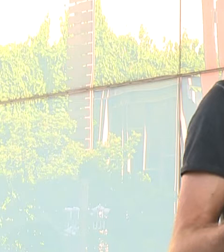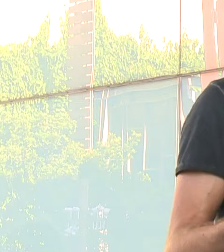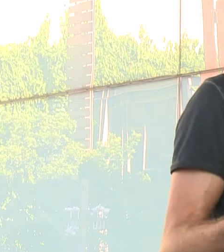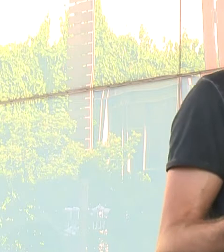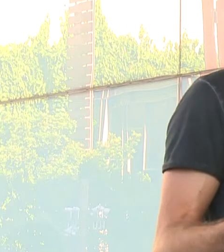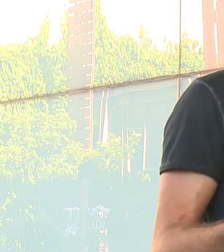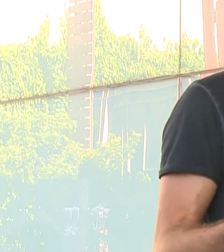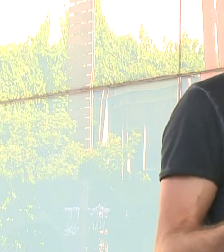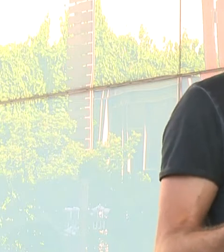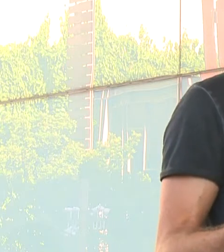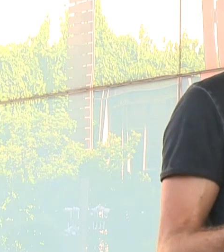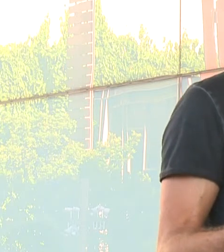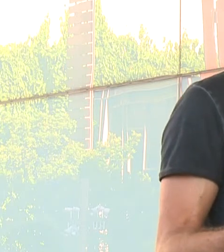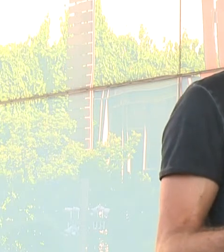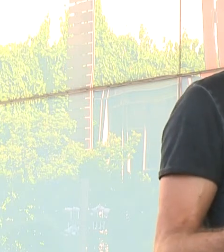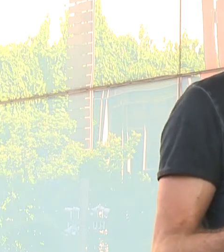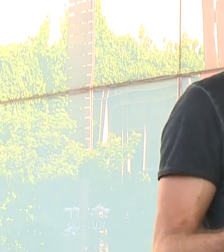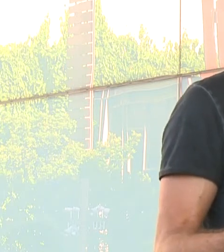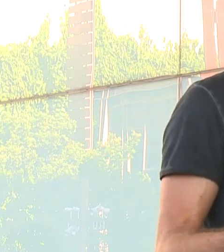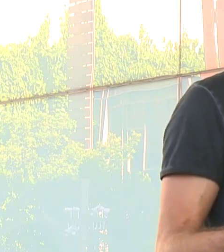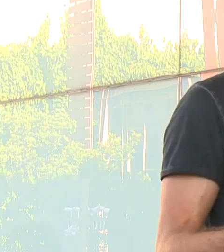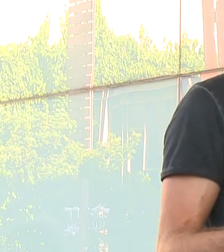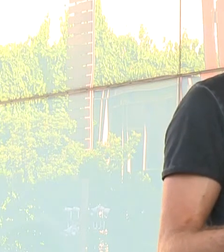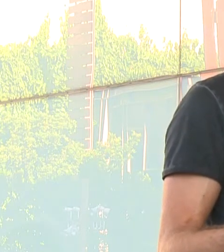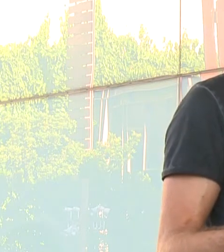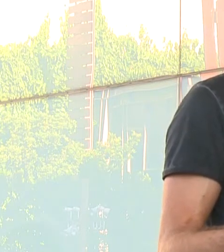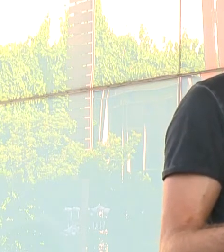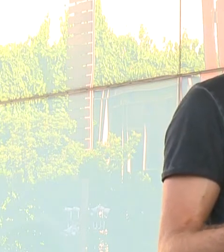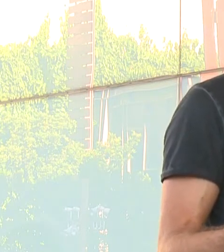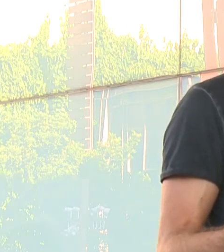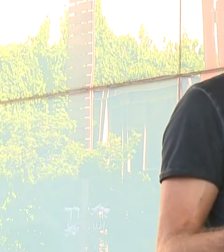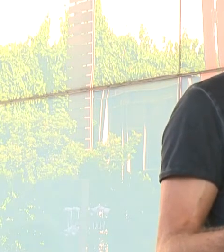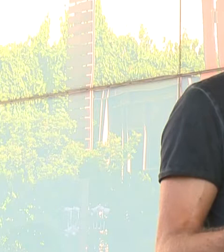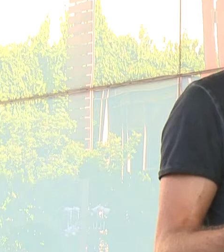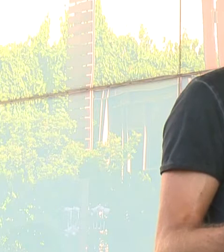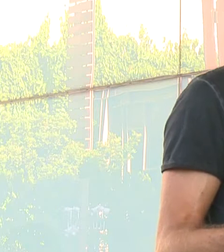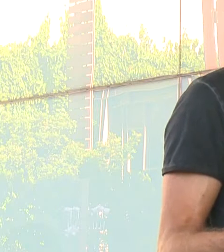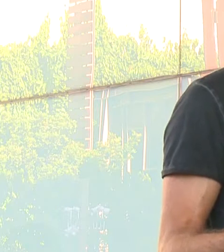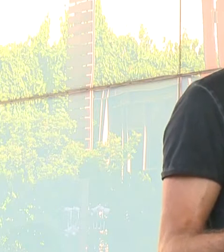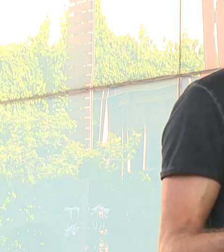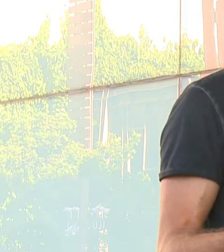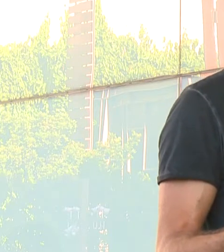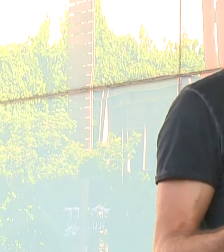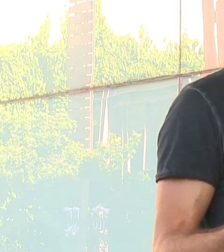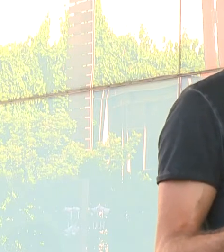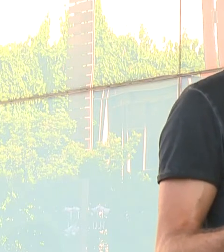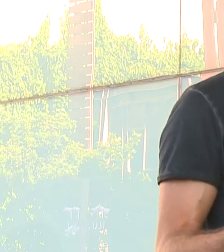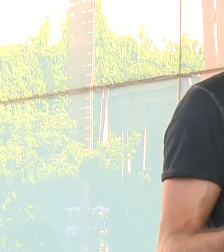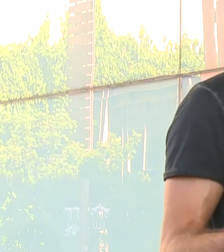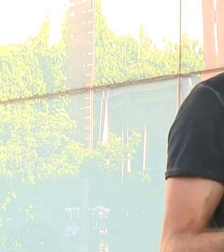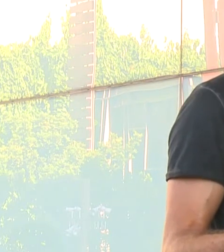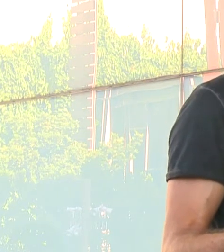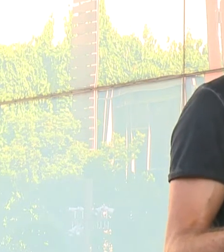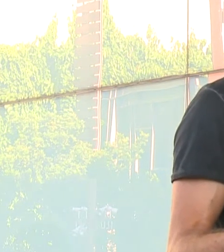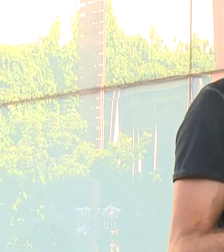here. Most of what Australia watched in cinema and television was imported content, with only